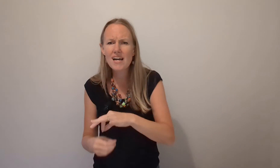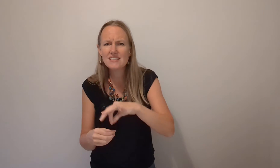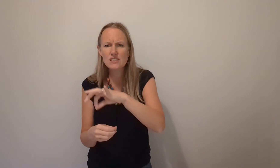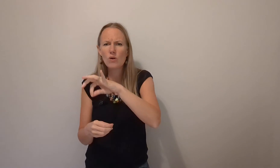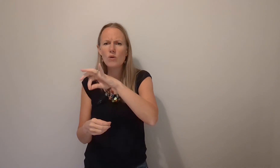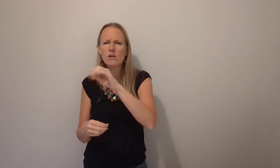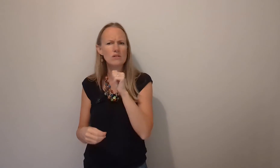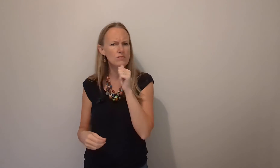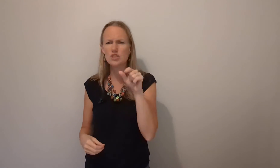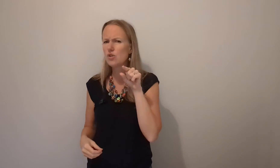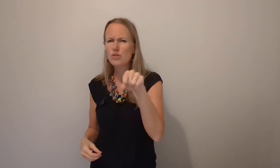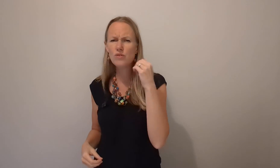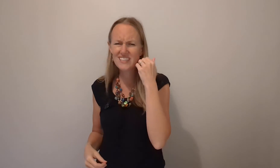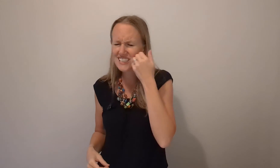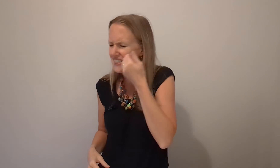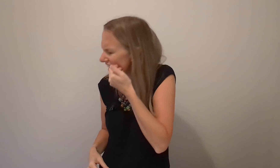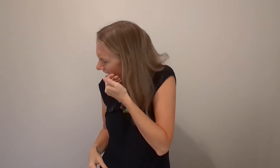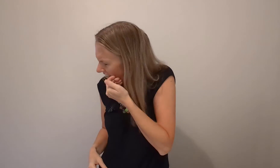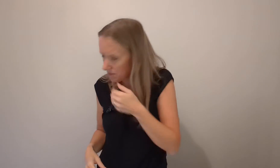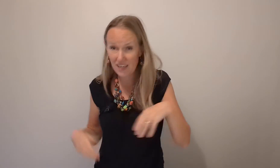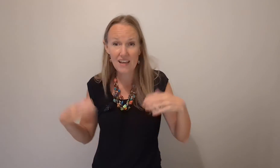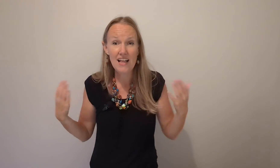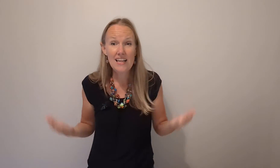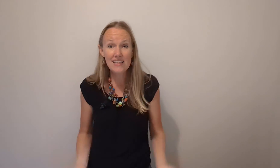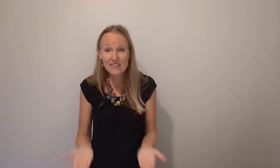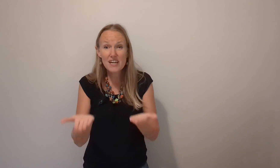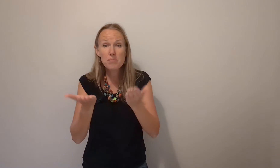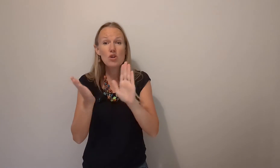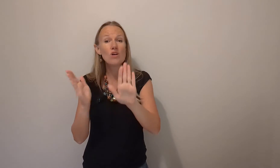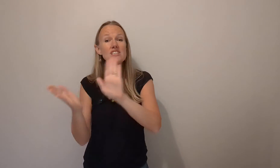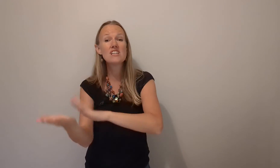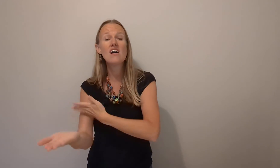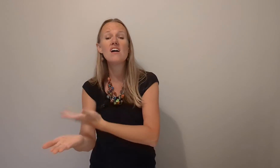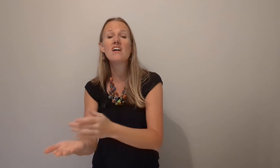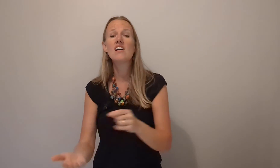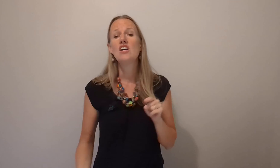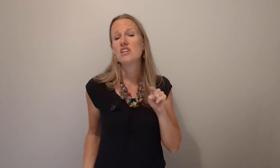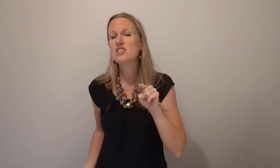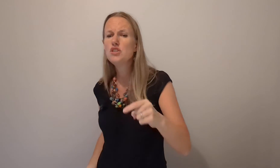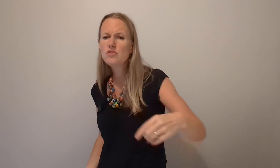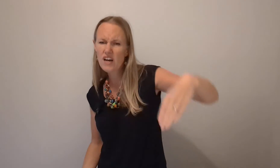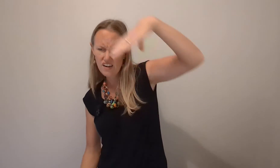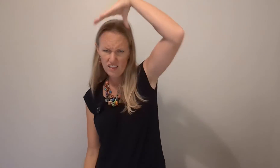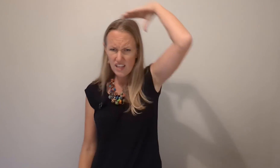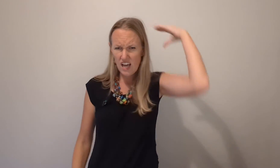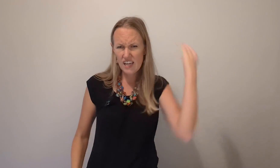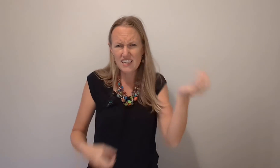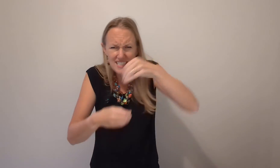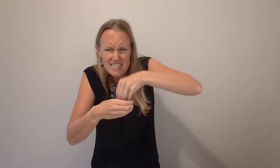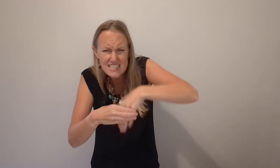my soul. Oh, don't you get shy on me. Lift up your song, because you've got a lion